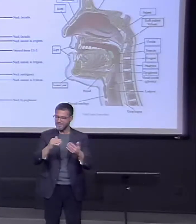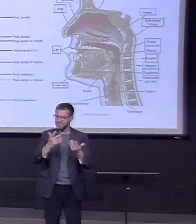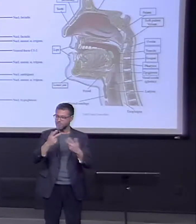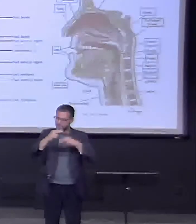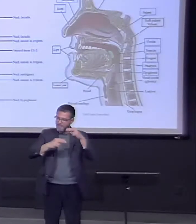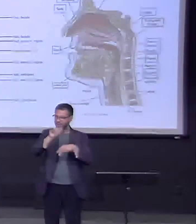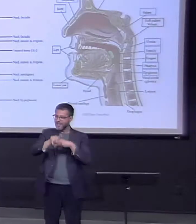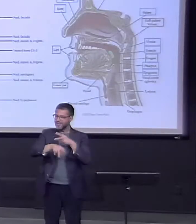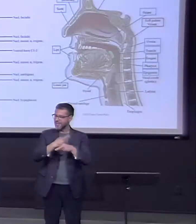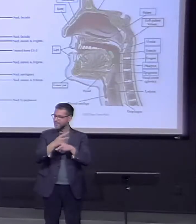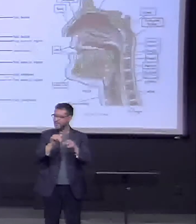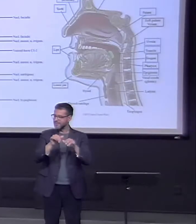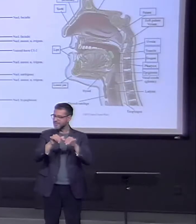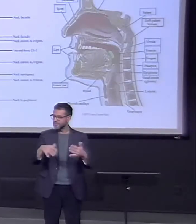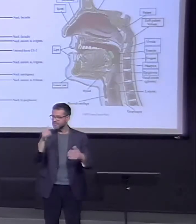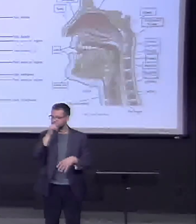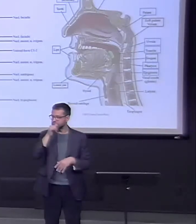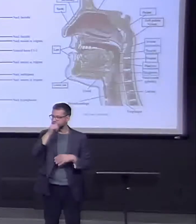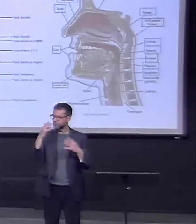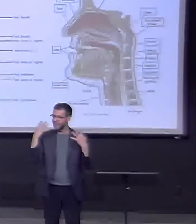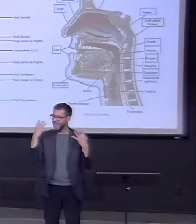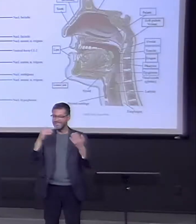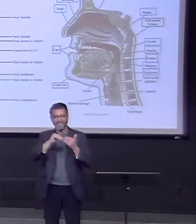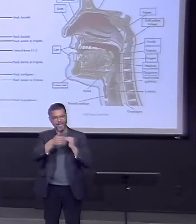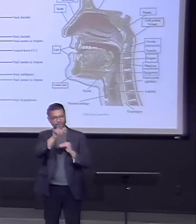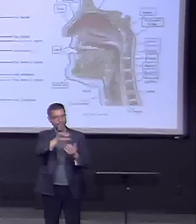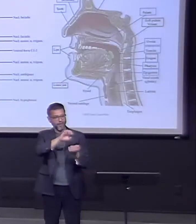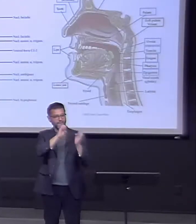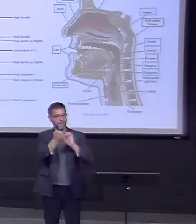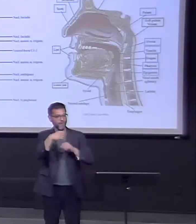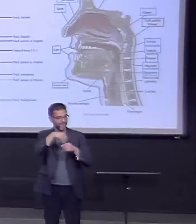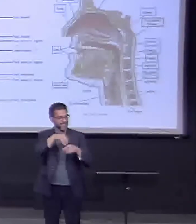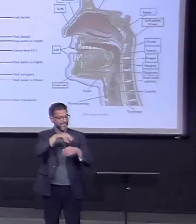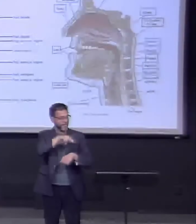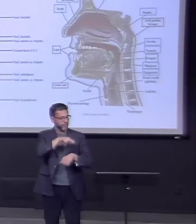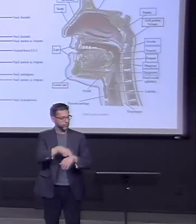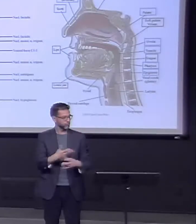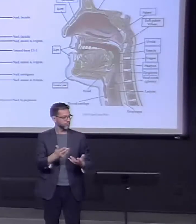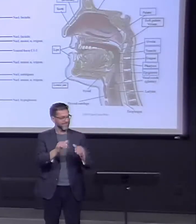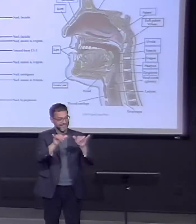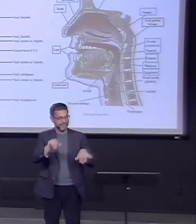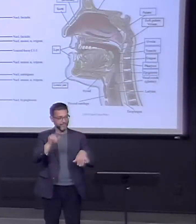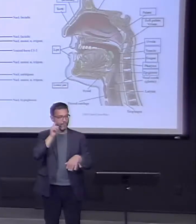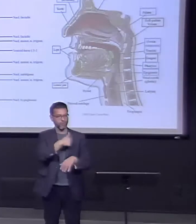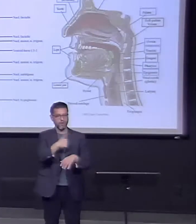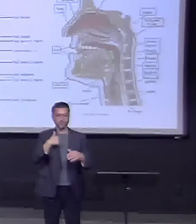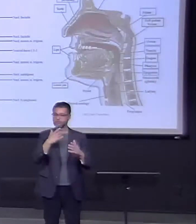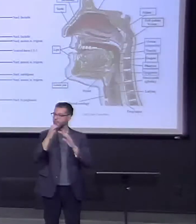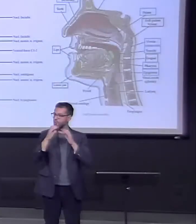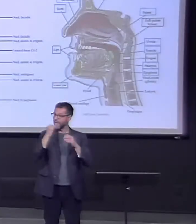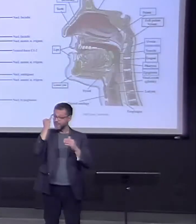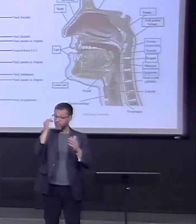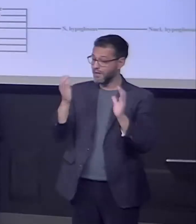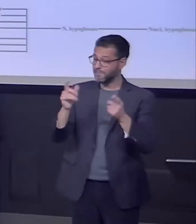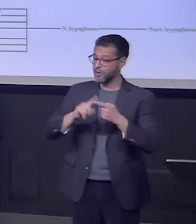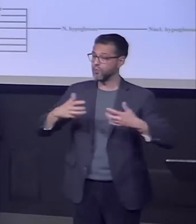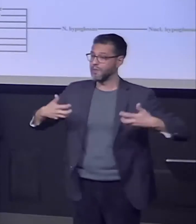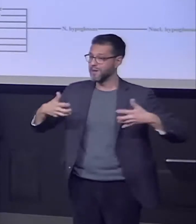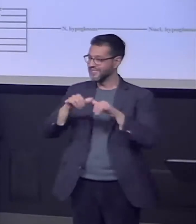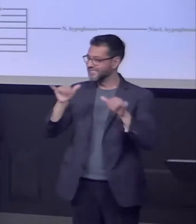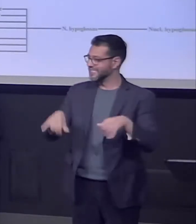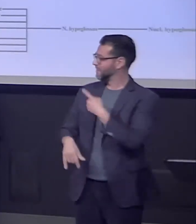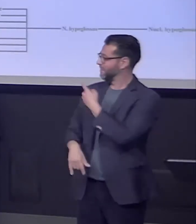think. How could this evolve in nature as a system for us to communicate? Compare that with the monkey system. This